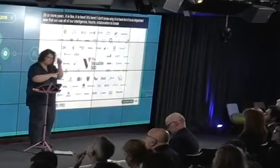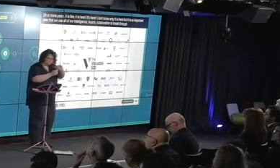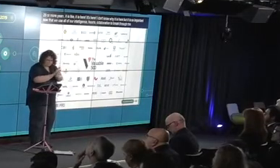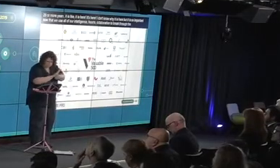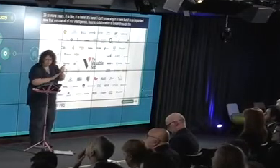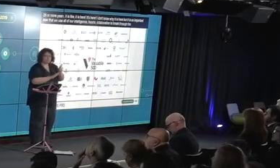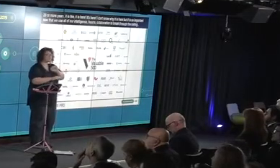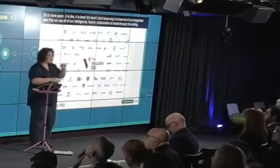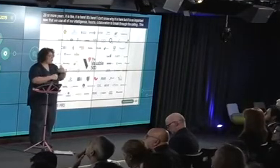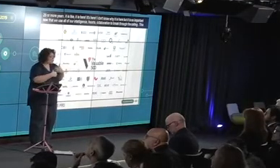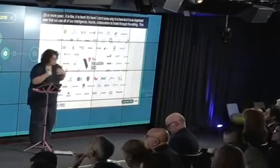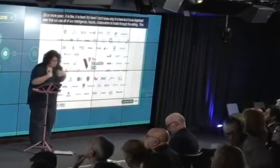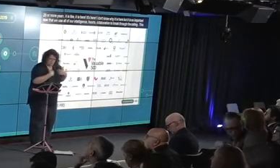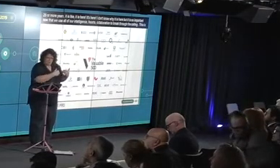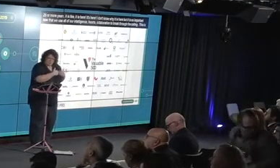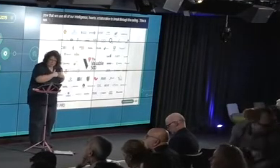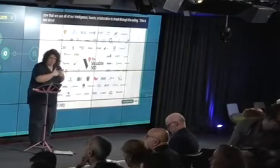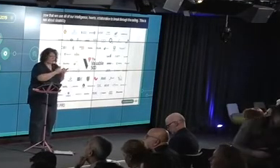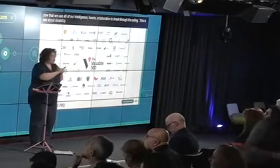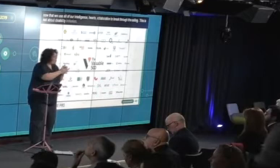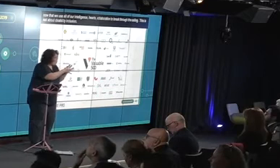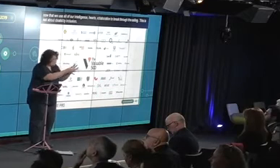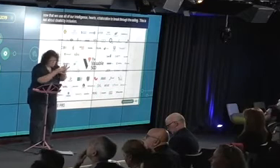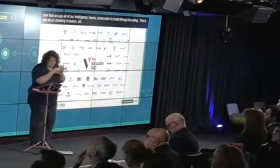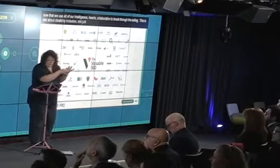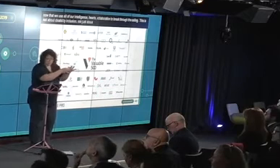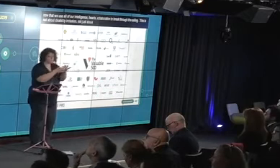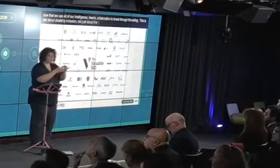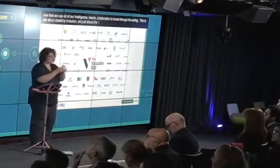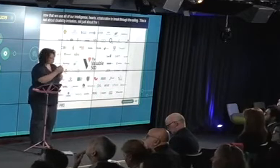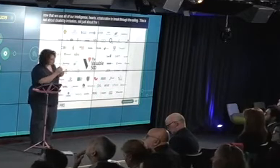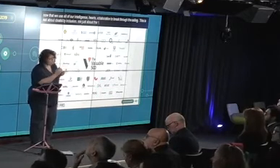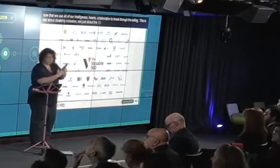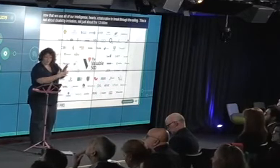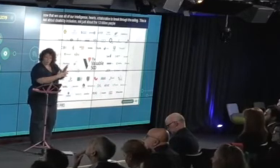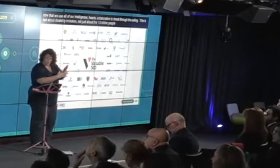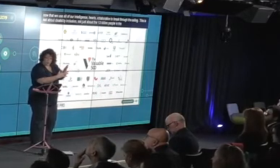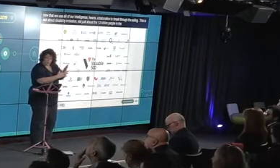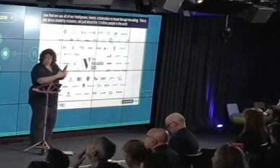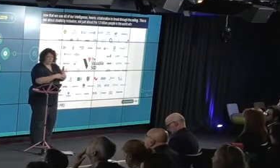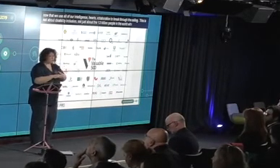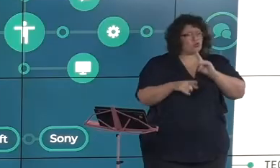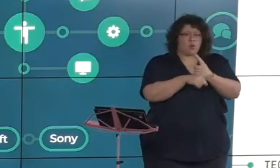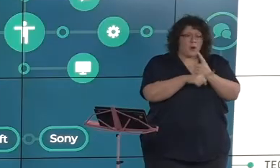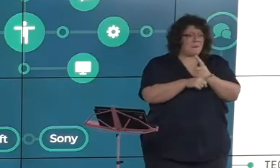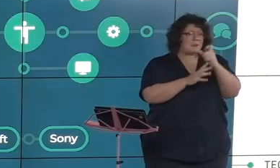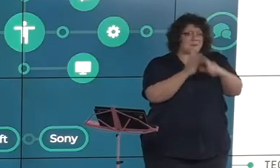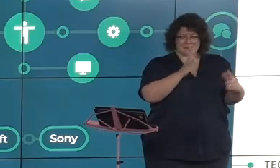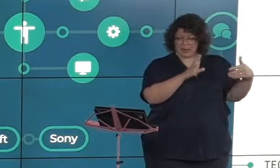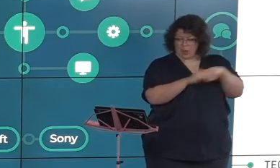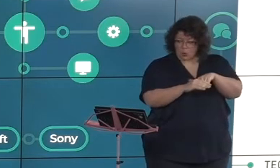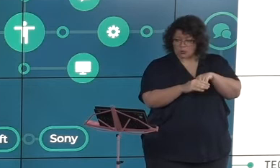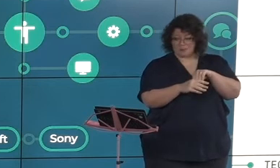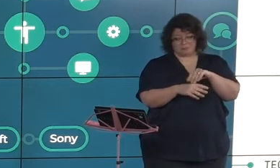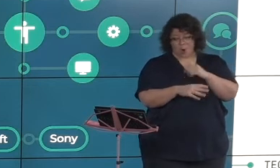just about the 1.3 billion people in the world who have a lived experience of disability today. It's about every single one of us, and we know